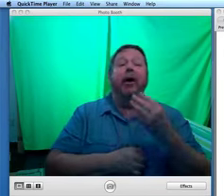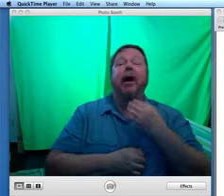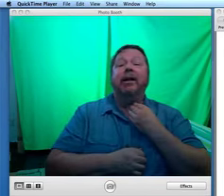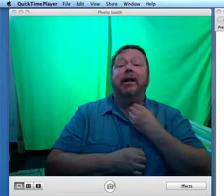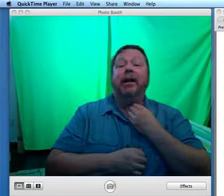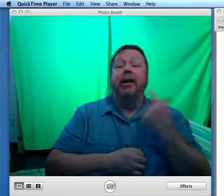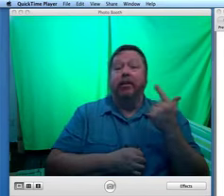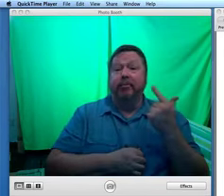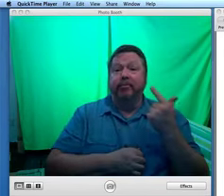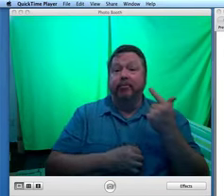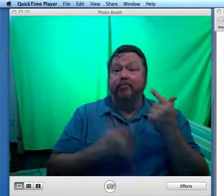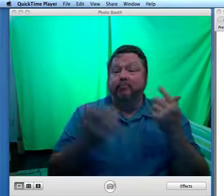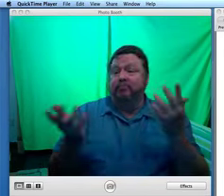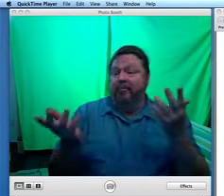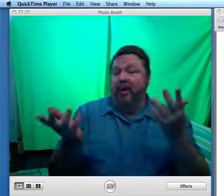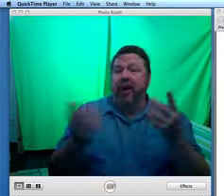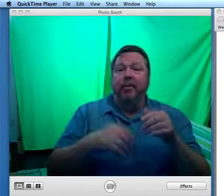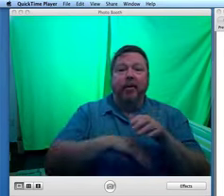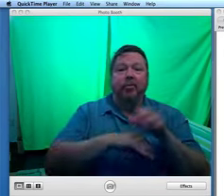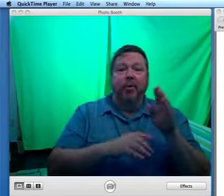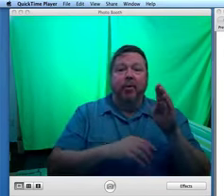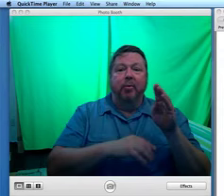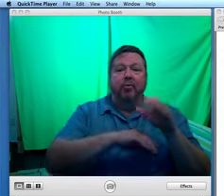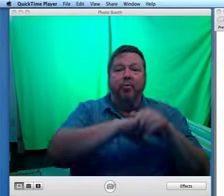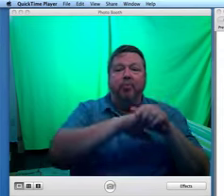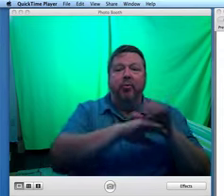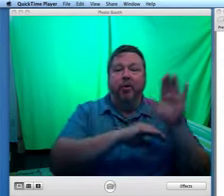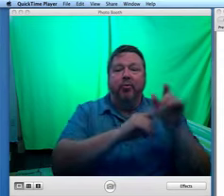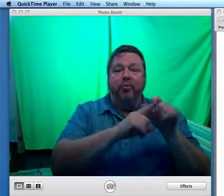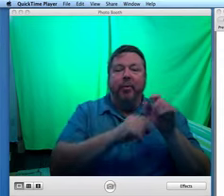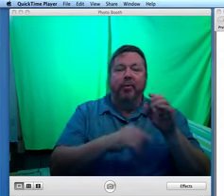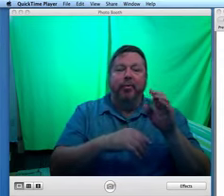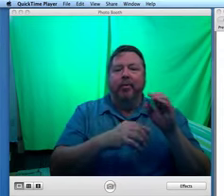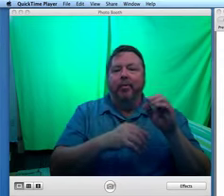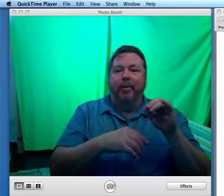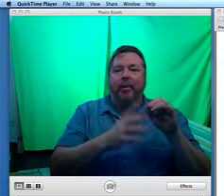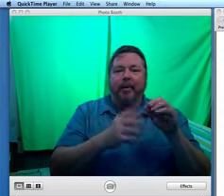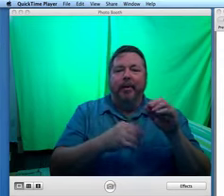Okay, nil. It's a British,